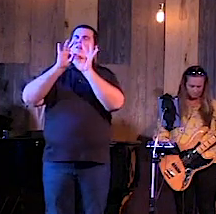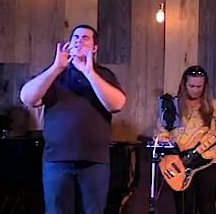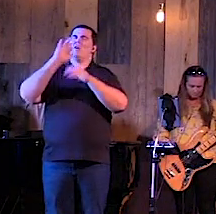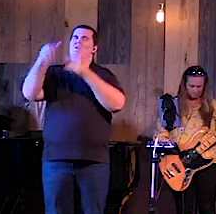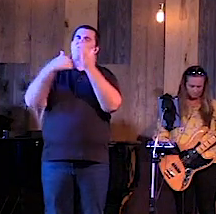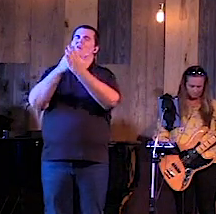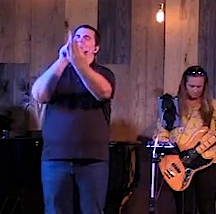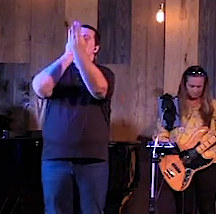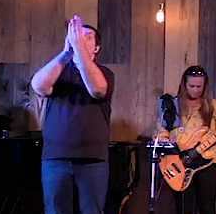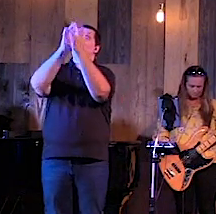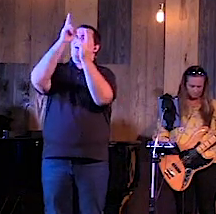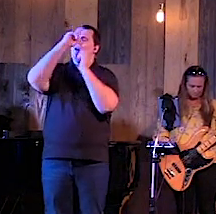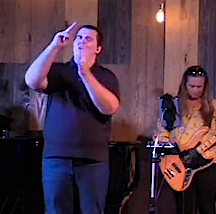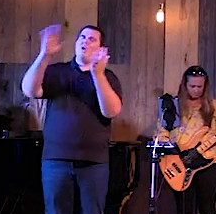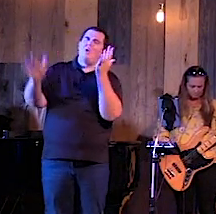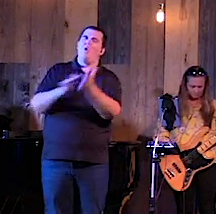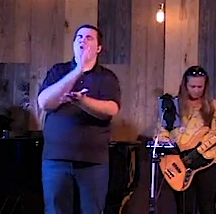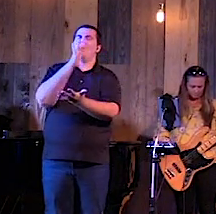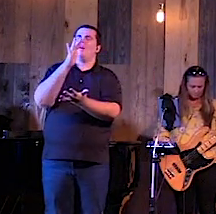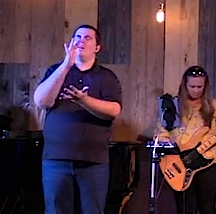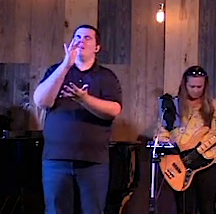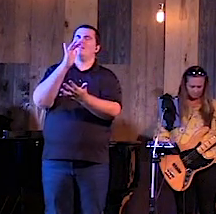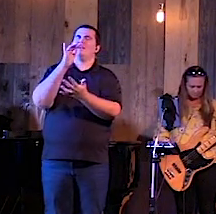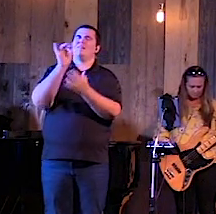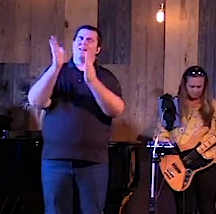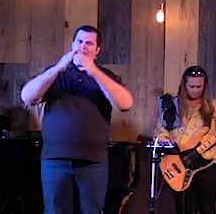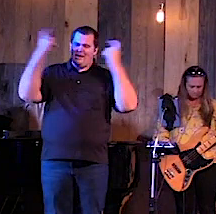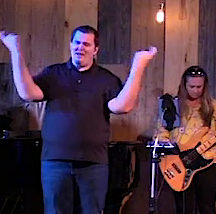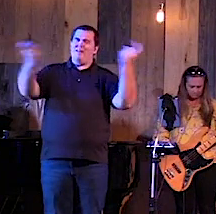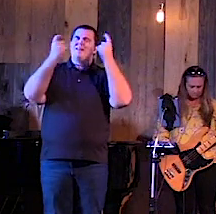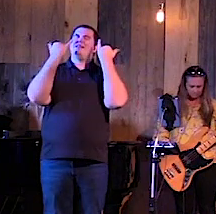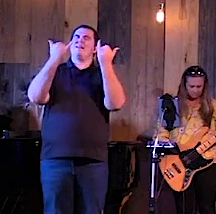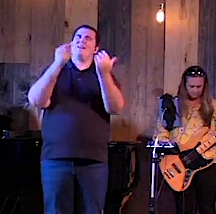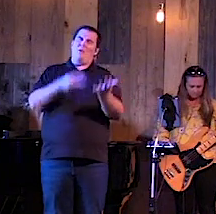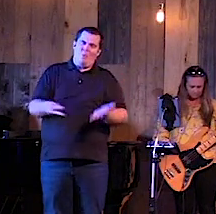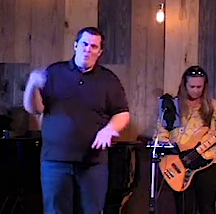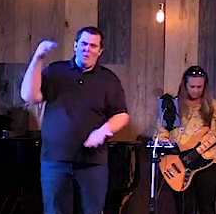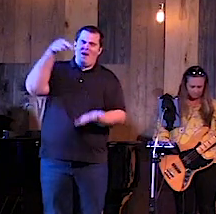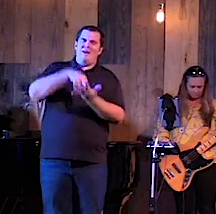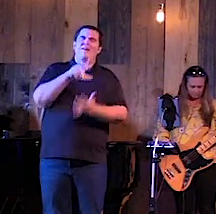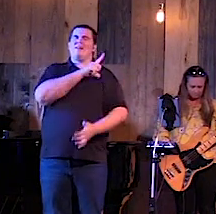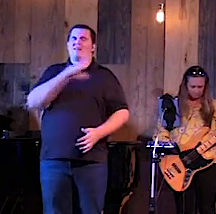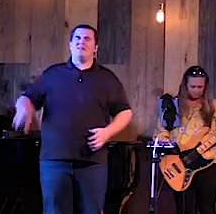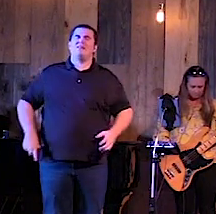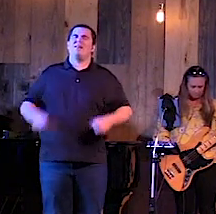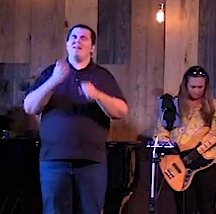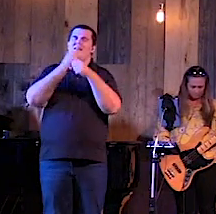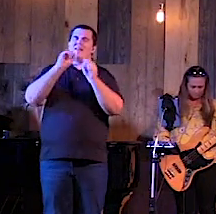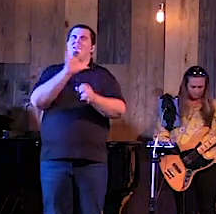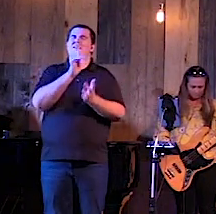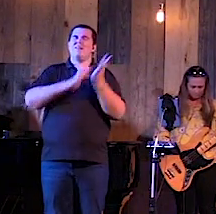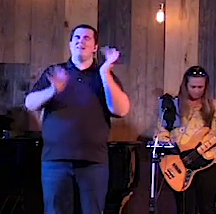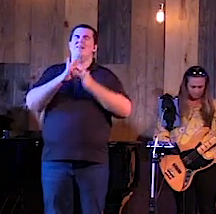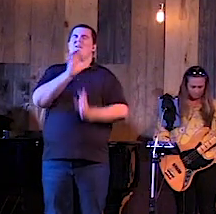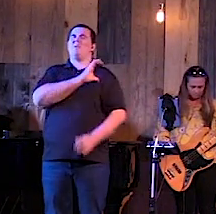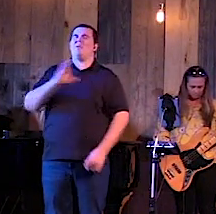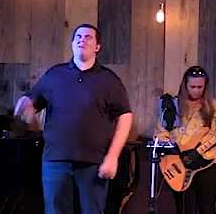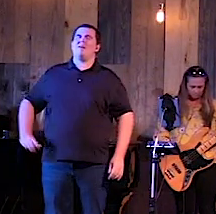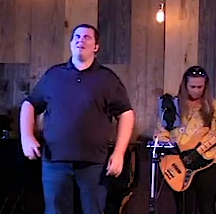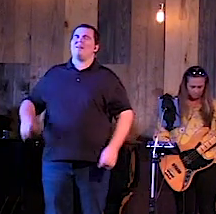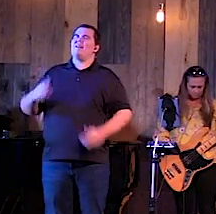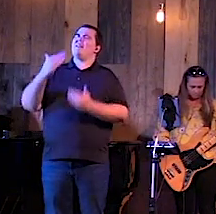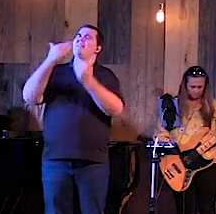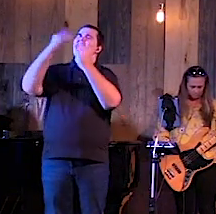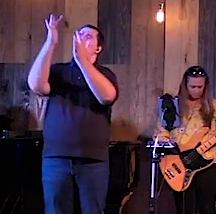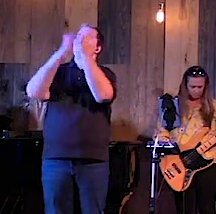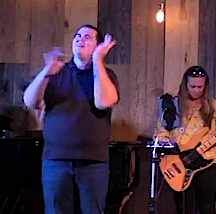all the praise, honor, and glory. And Father, we celebrate today the resurrection of our Lord and Savior, Jesus Christ. Lord Jesus, thank